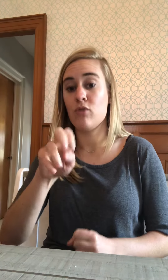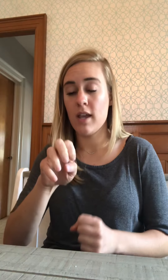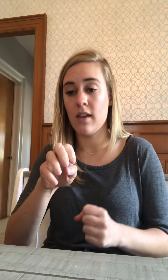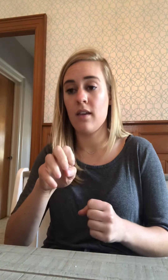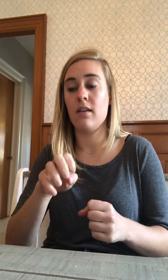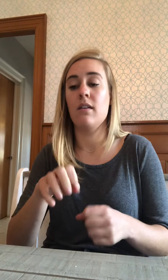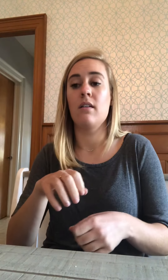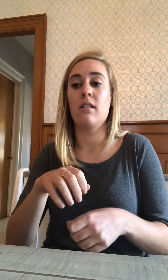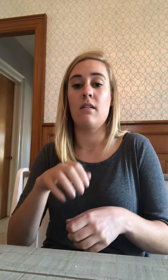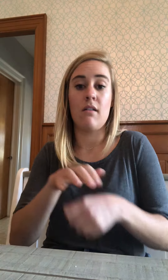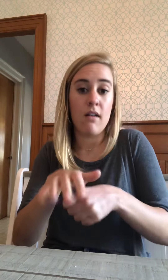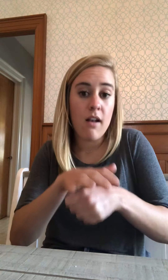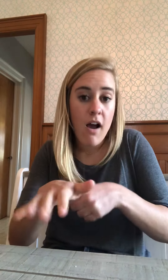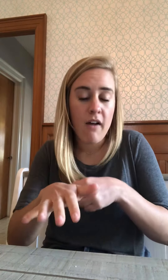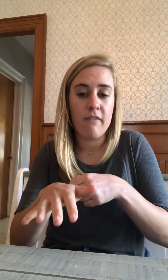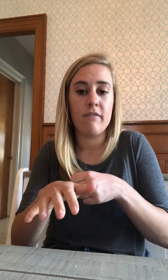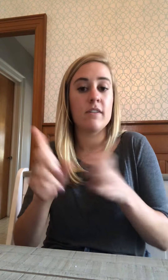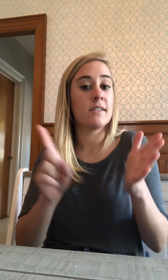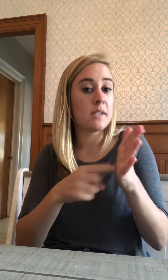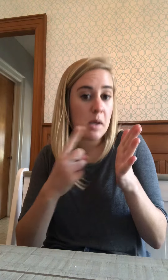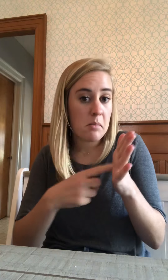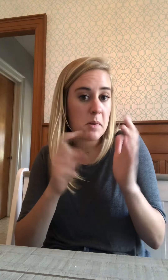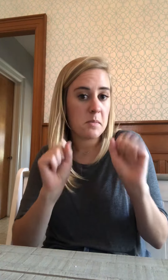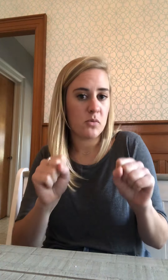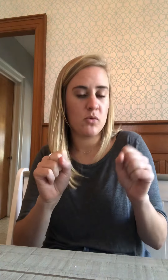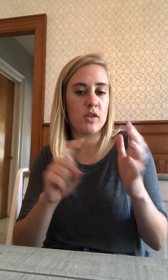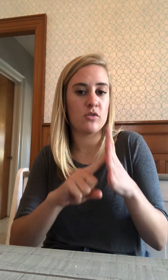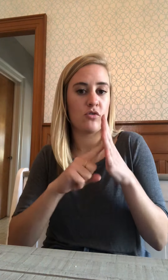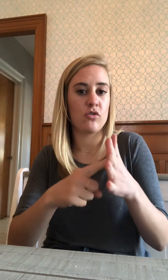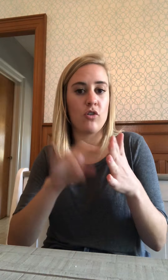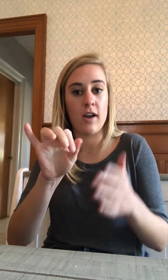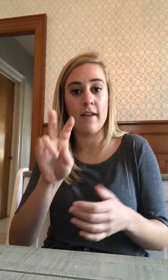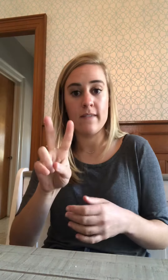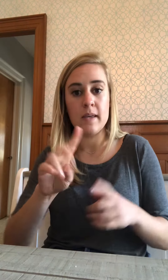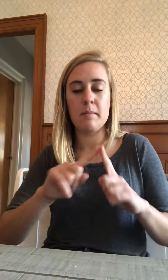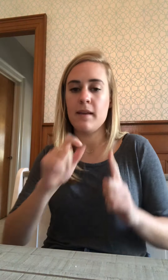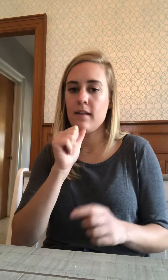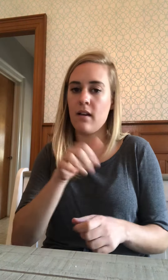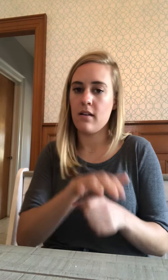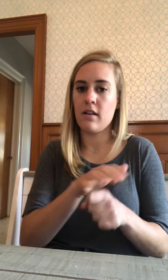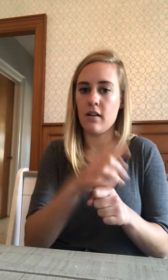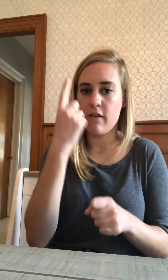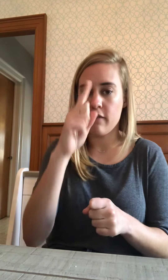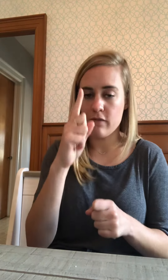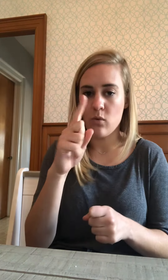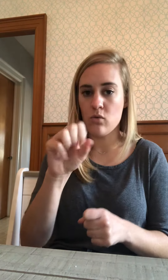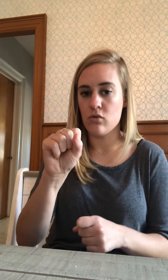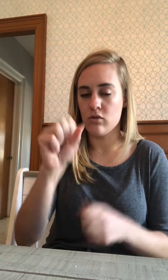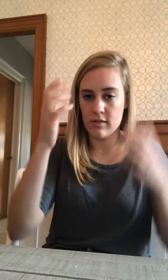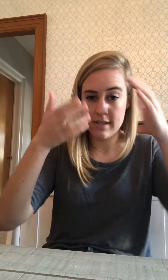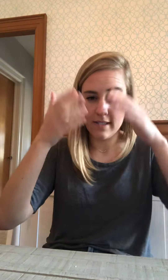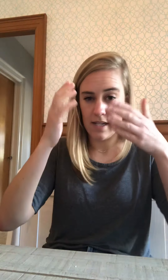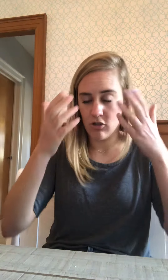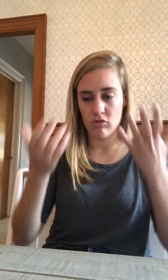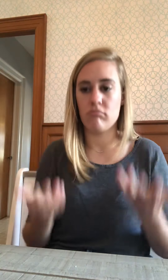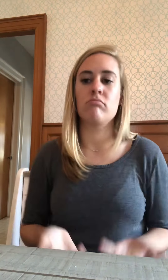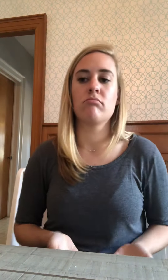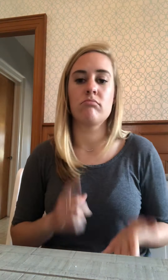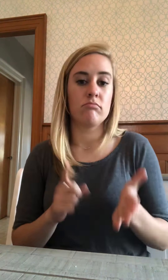cooperative enough that an IV can be started, but they're not cooperative enough to do a sedation, for instance. Sometimes an IV cannot be started,